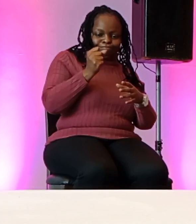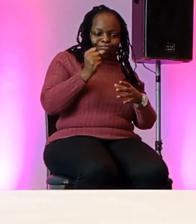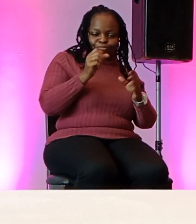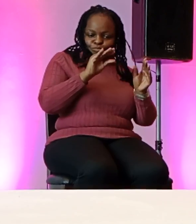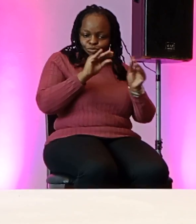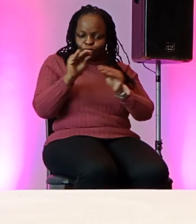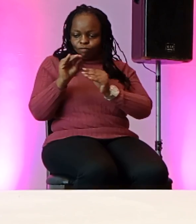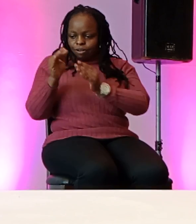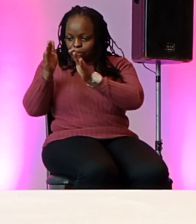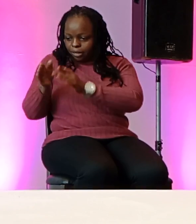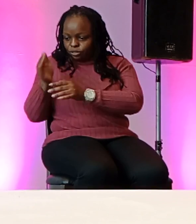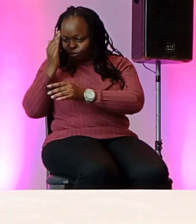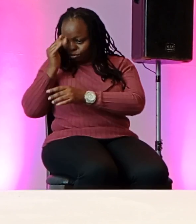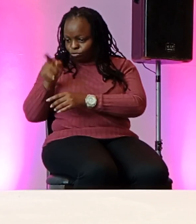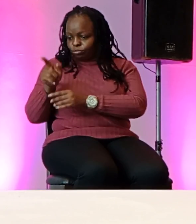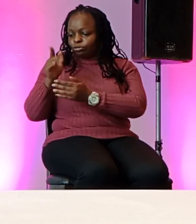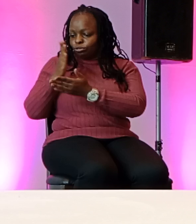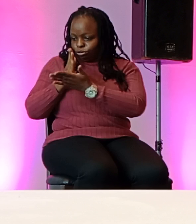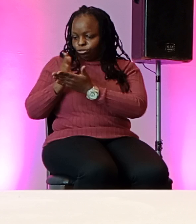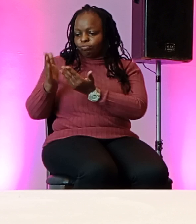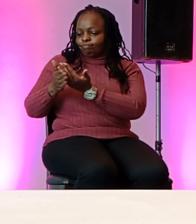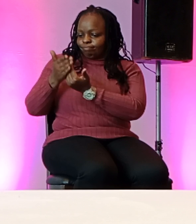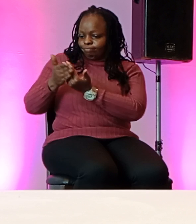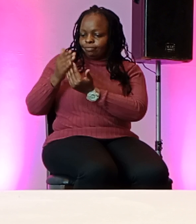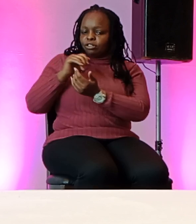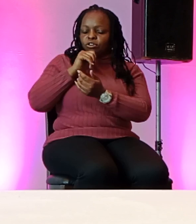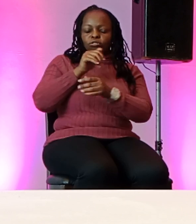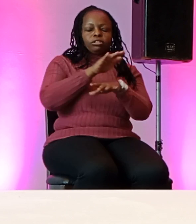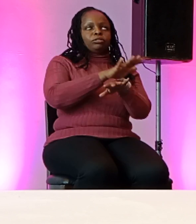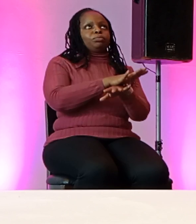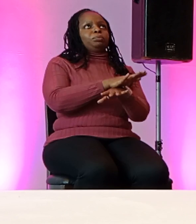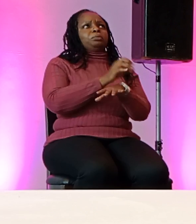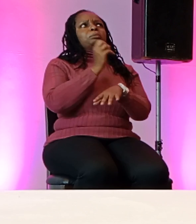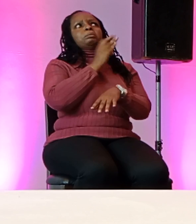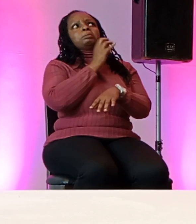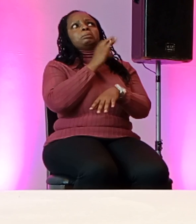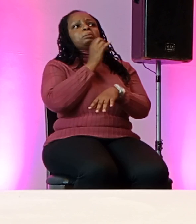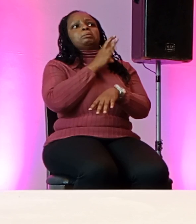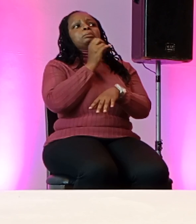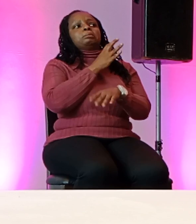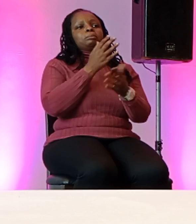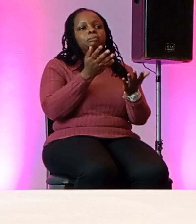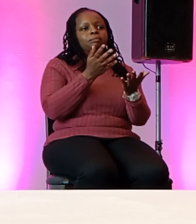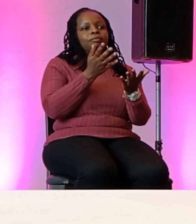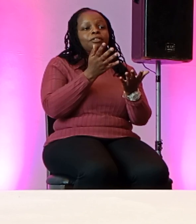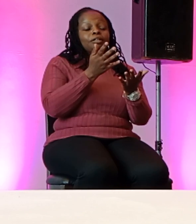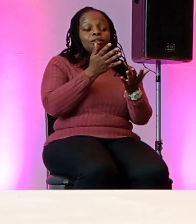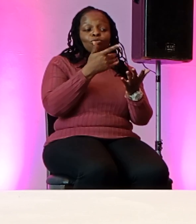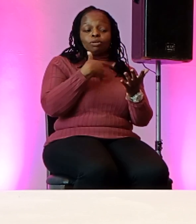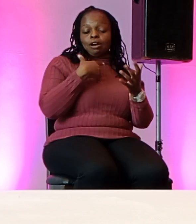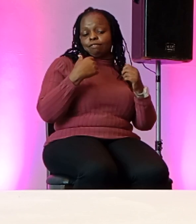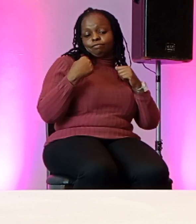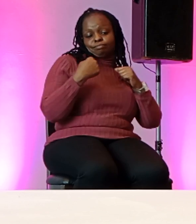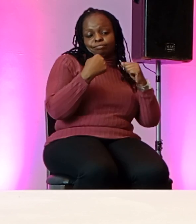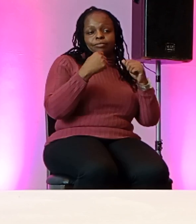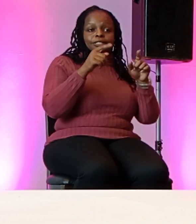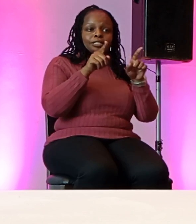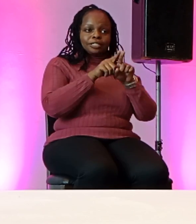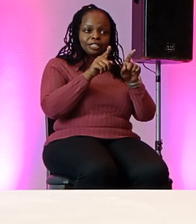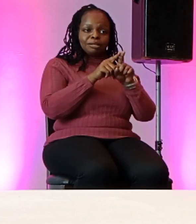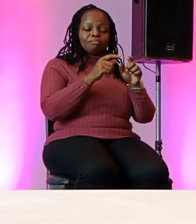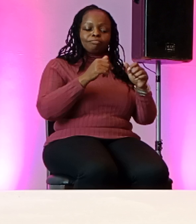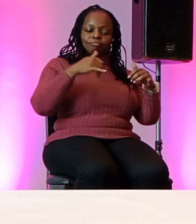you, so that you don't always sit and complain. Where we are, it's a synergy. It's like a game of relay. When you're